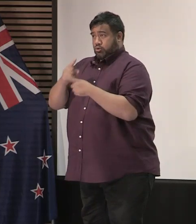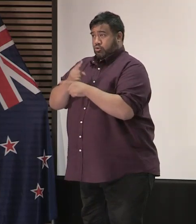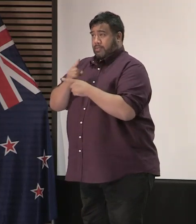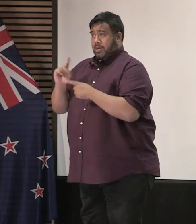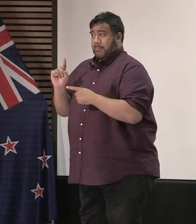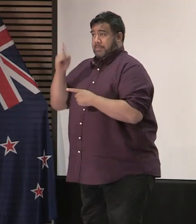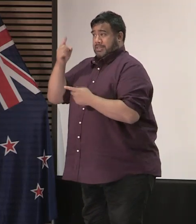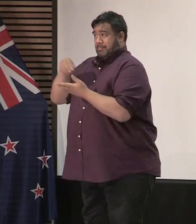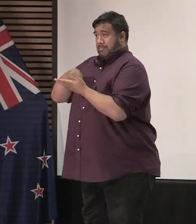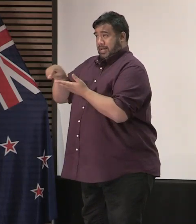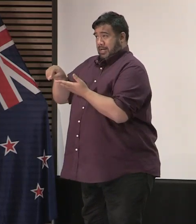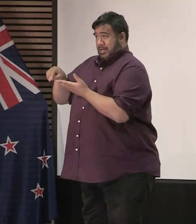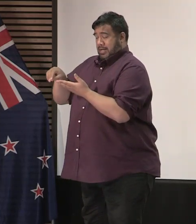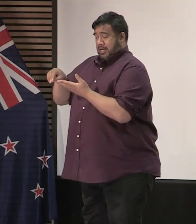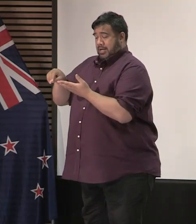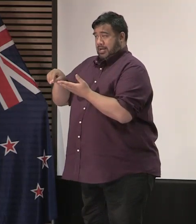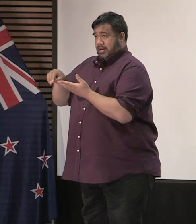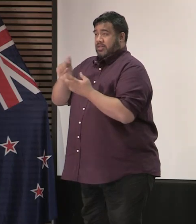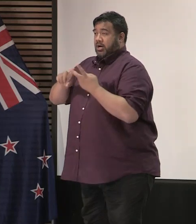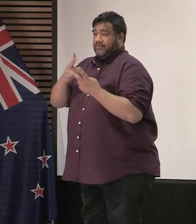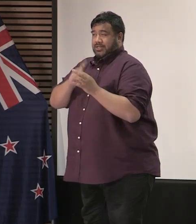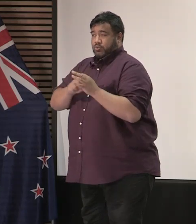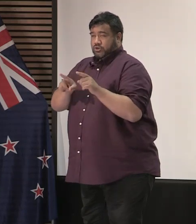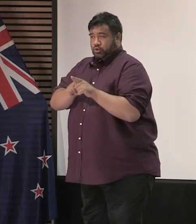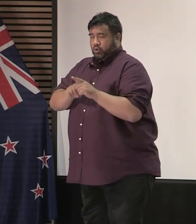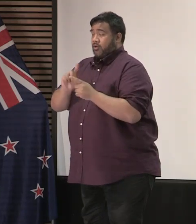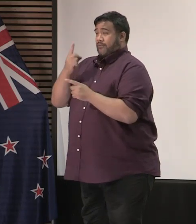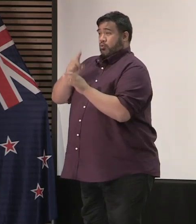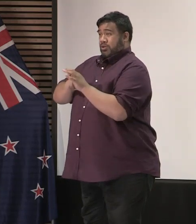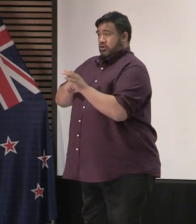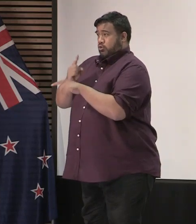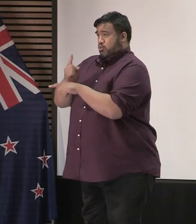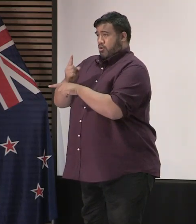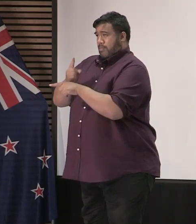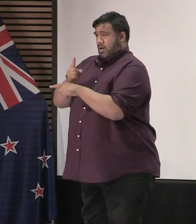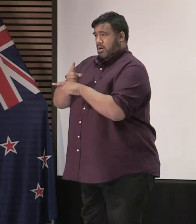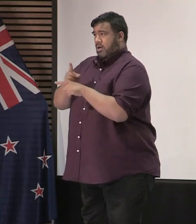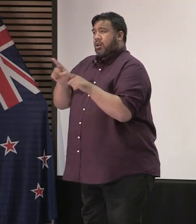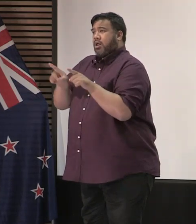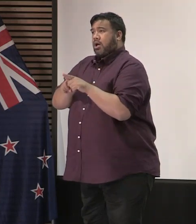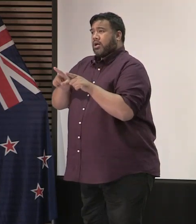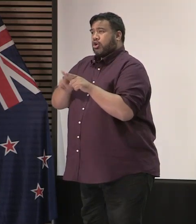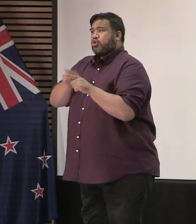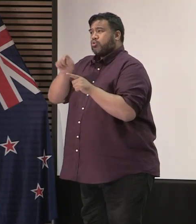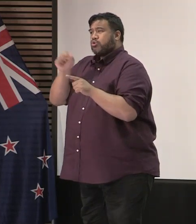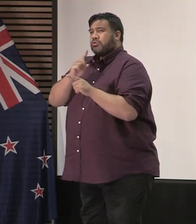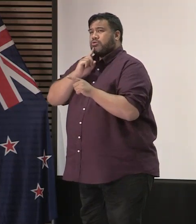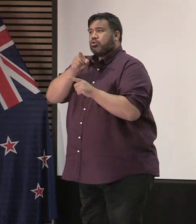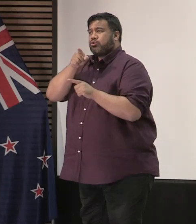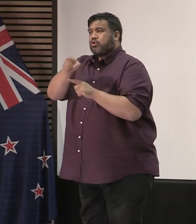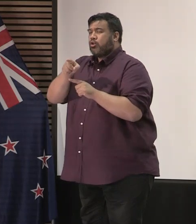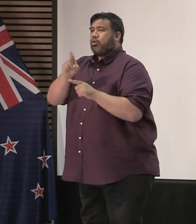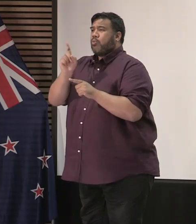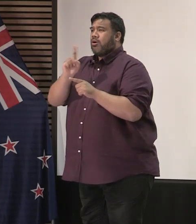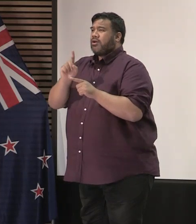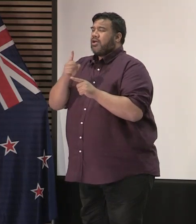well? Public service broadcasting, I should say. What about, why not send a directive to the Remuneration Authority to have a pay cut across